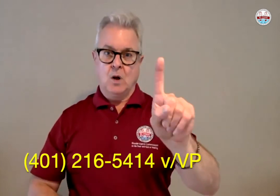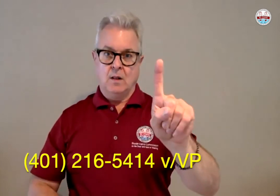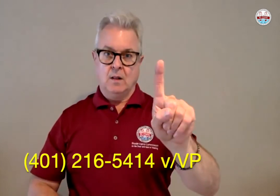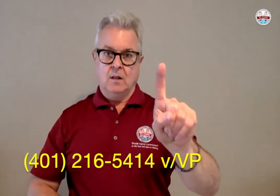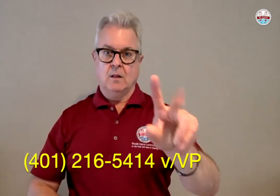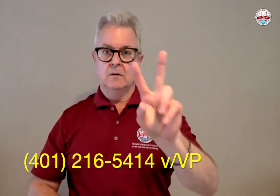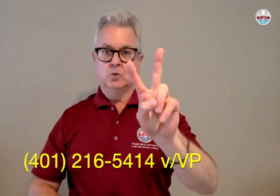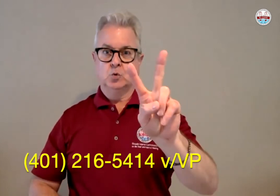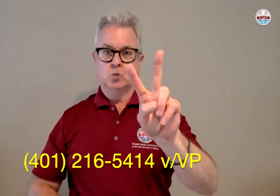is